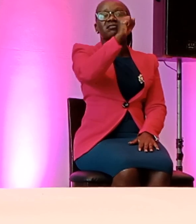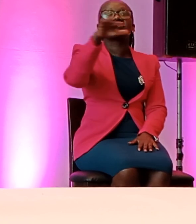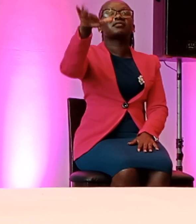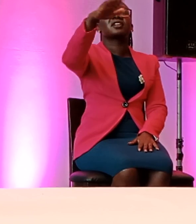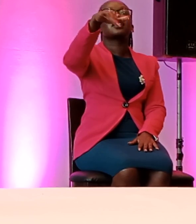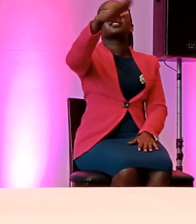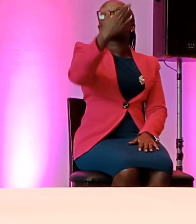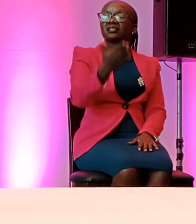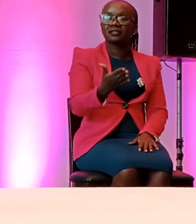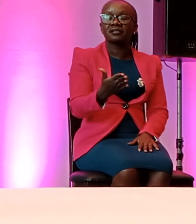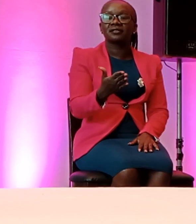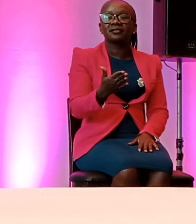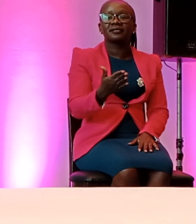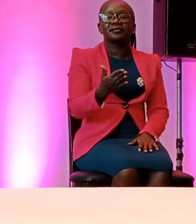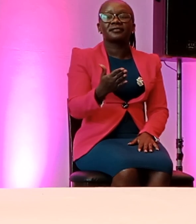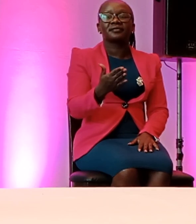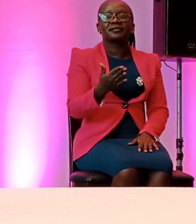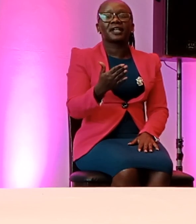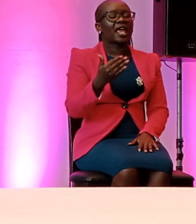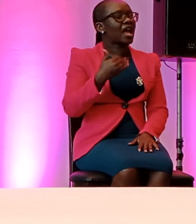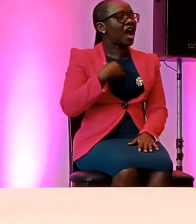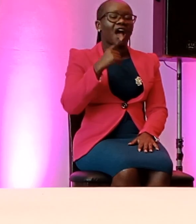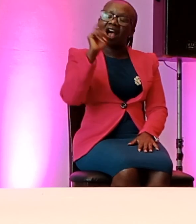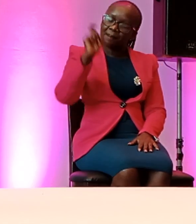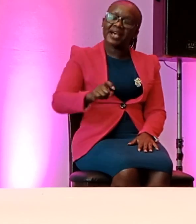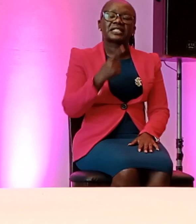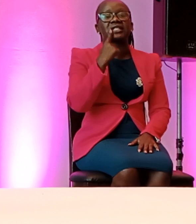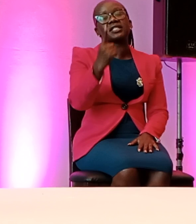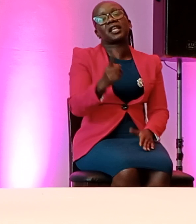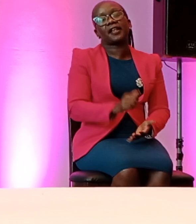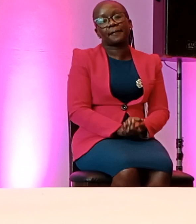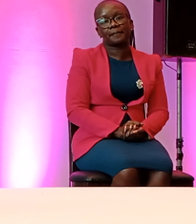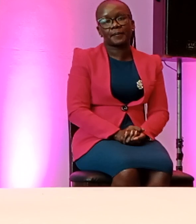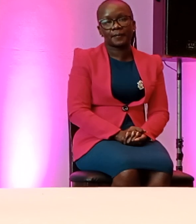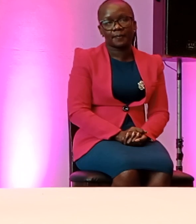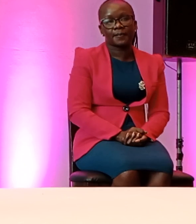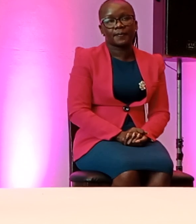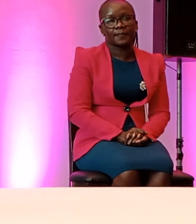I hate talking about this. I have to say it.